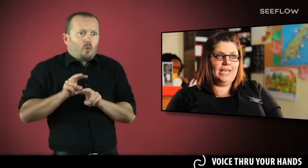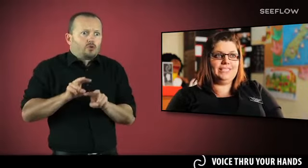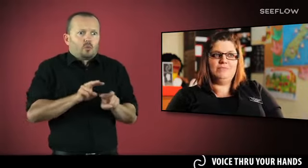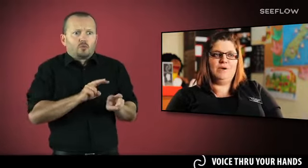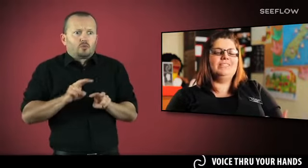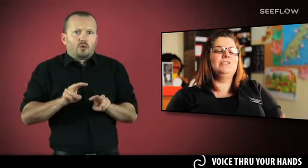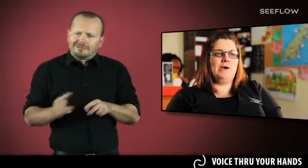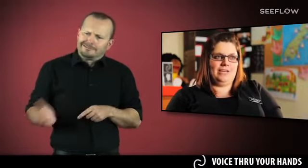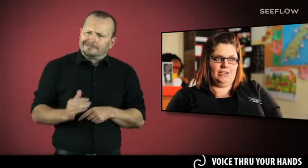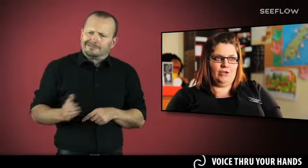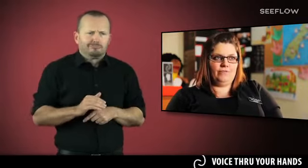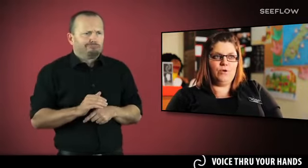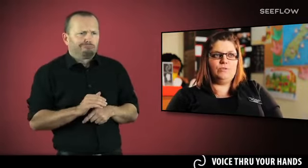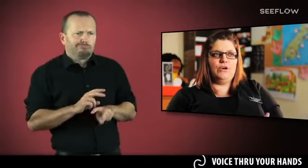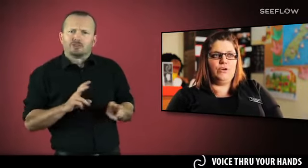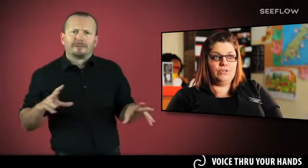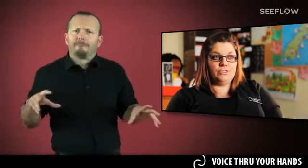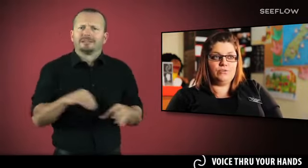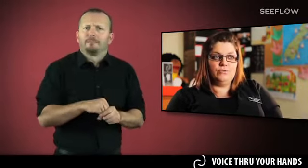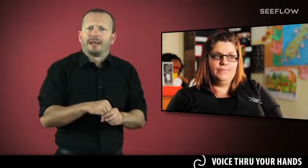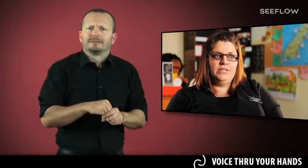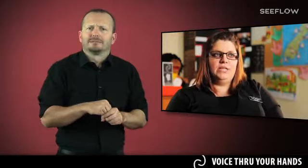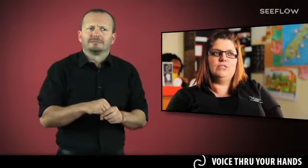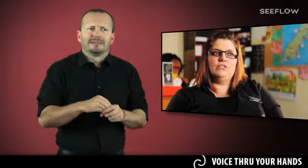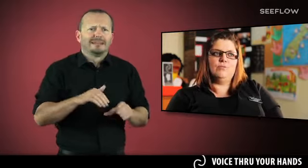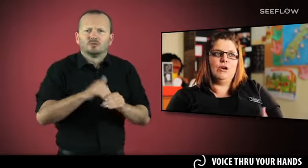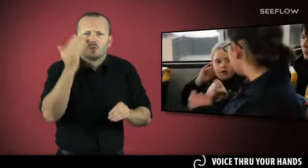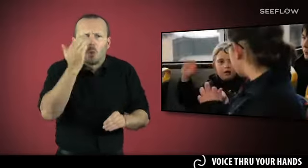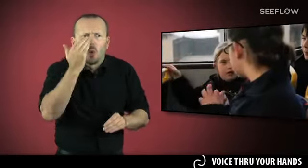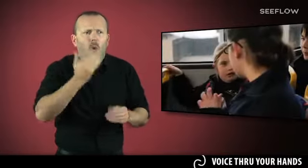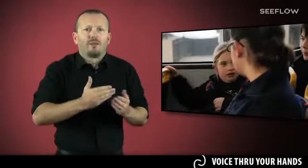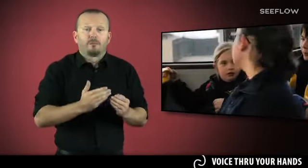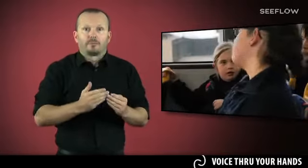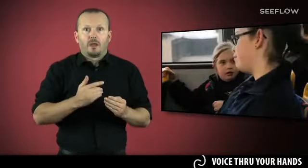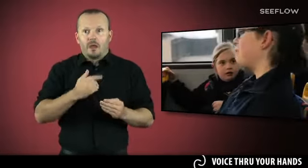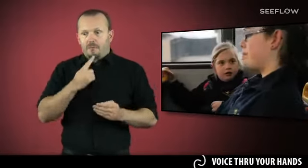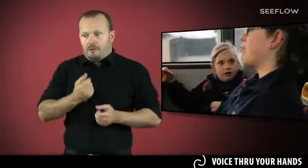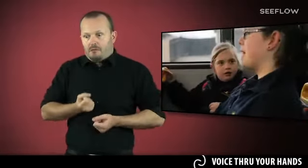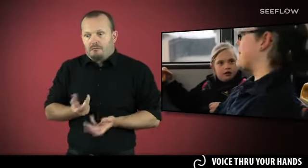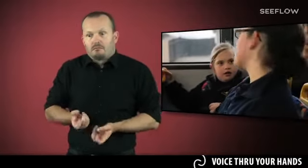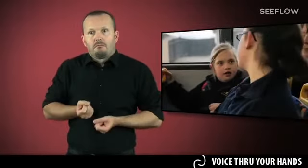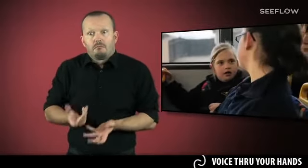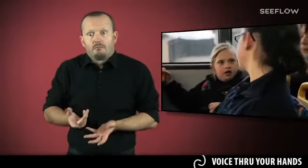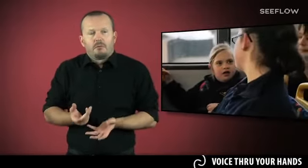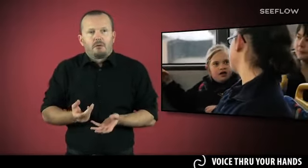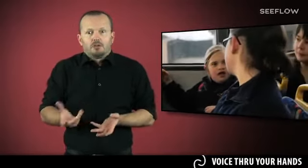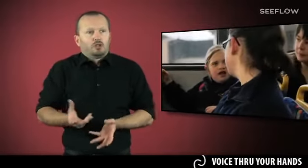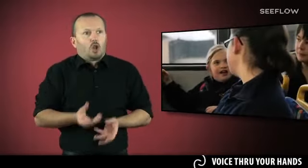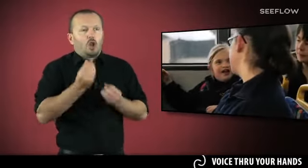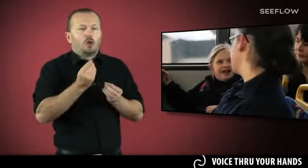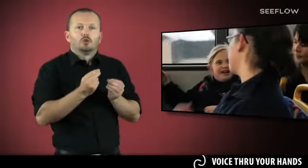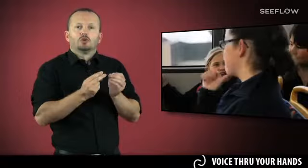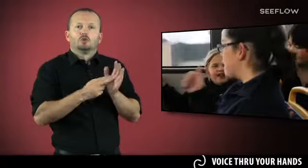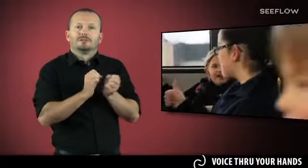lot and didn't participate in a lot of what was going on at school. And as soon as we opened her world to using New Zealand Sign Language, and